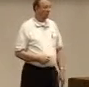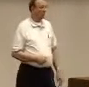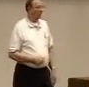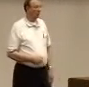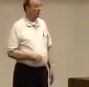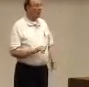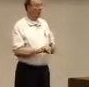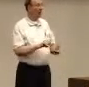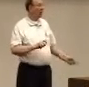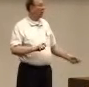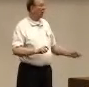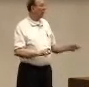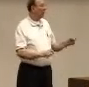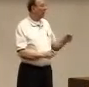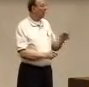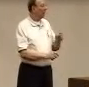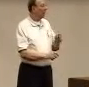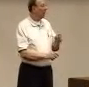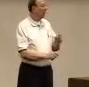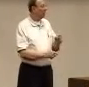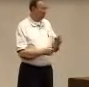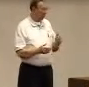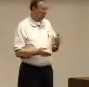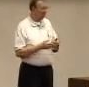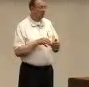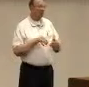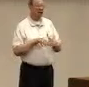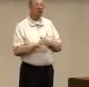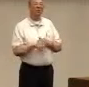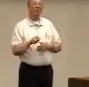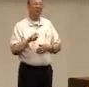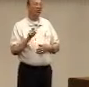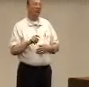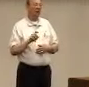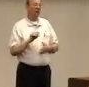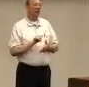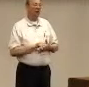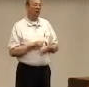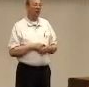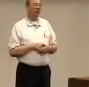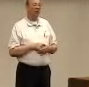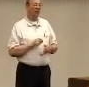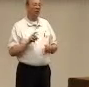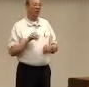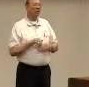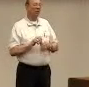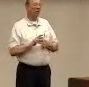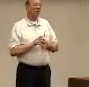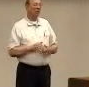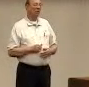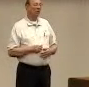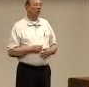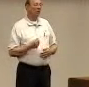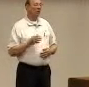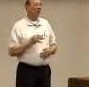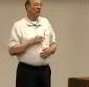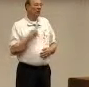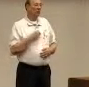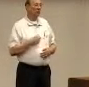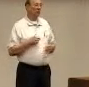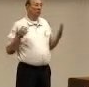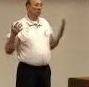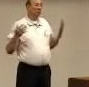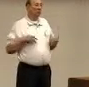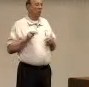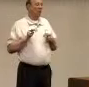now. That's transformation. I mean, we could have easily gone into Danny's life and said, Danny, you shouldn't do that. You don't do that as